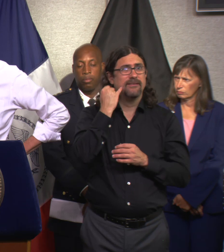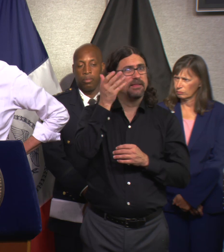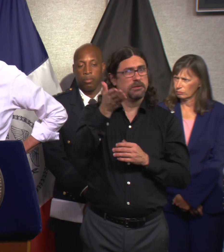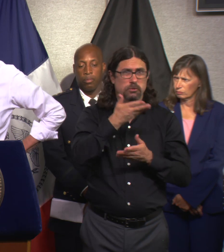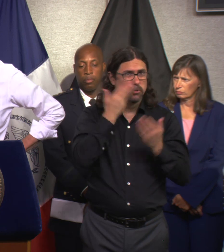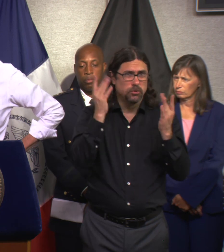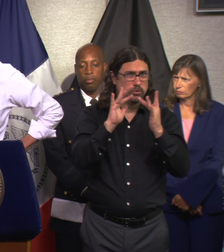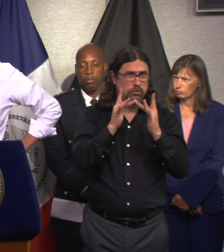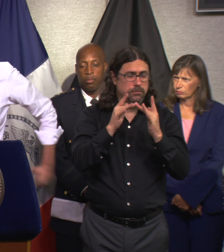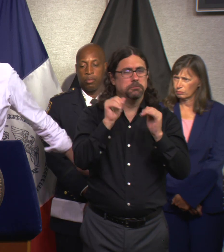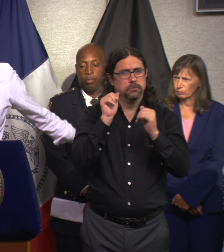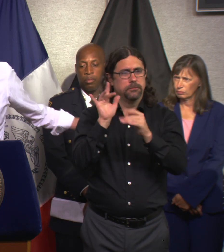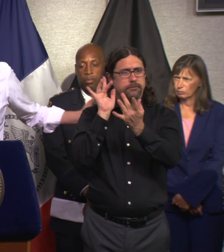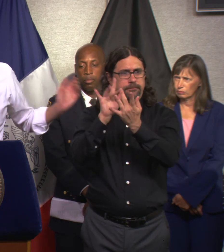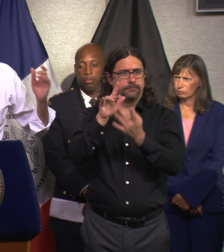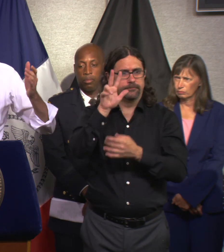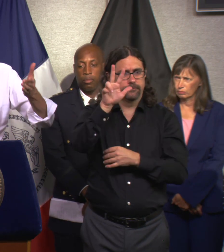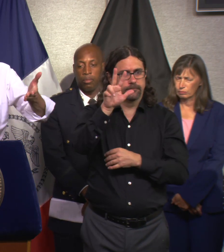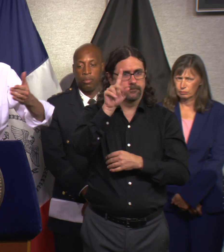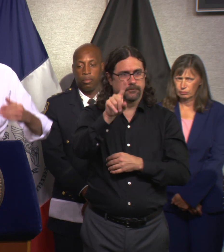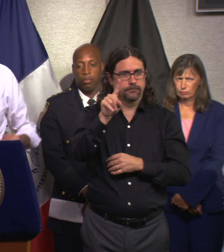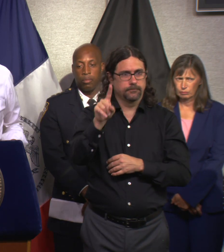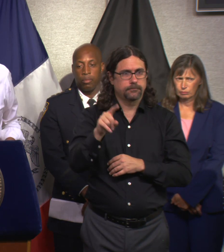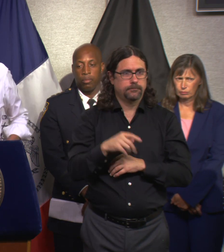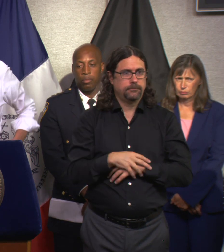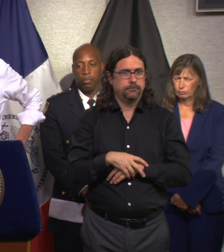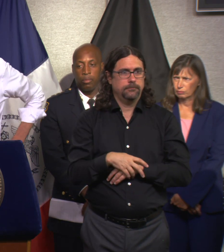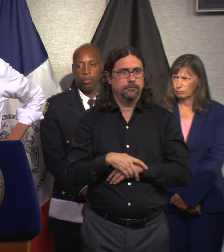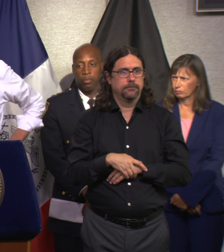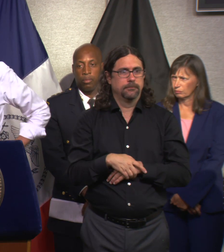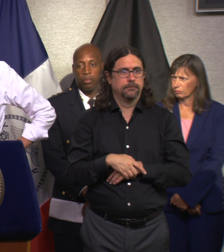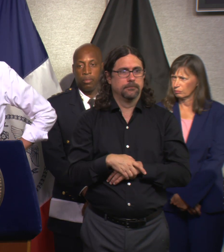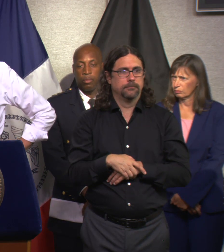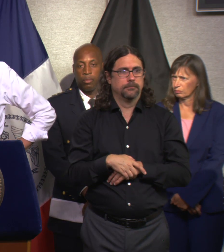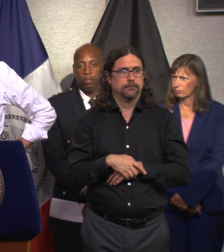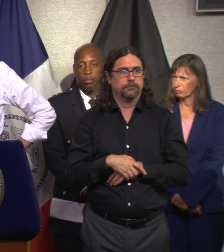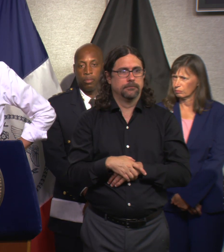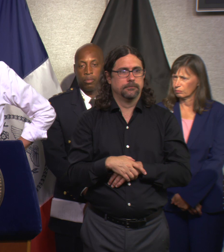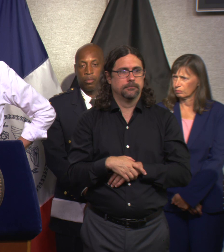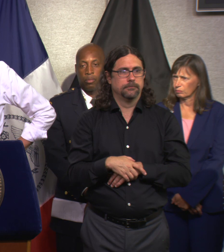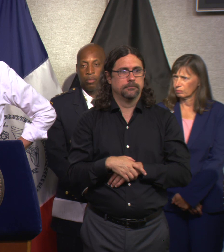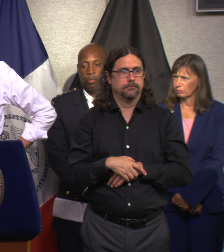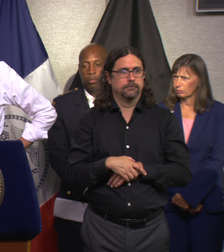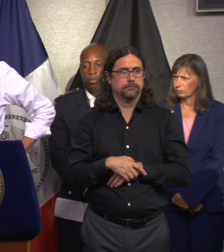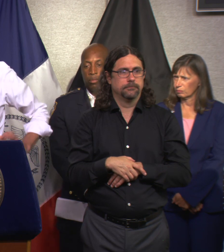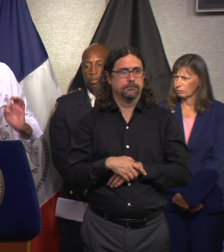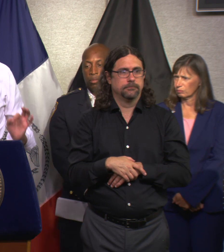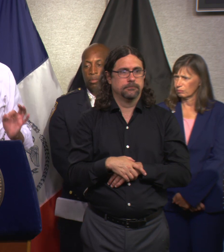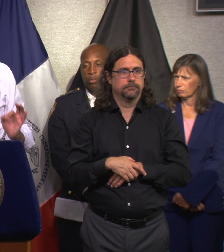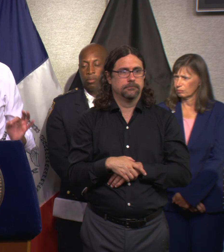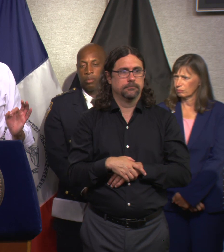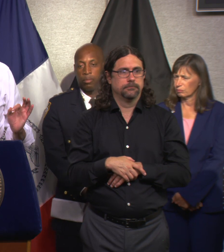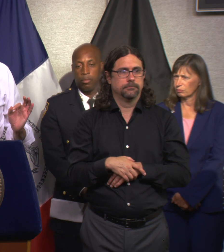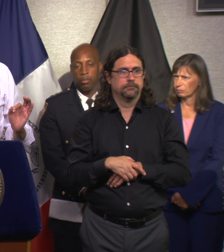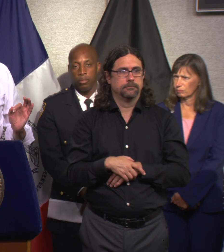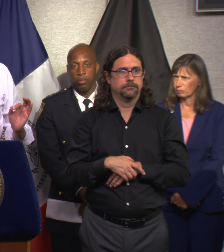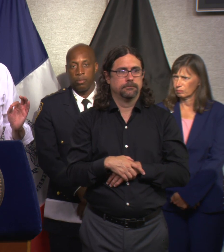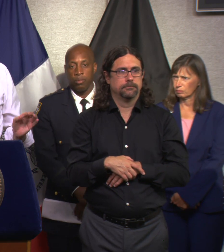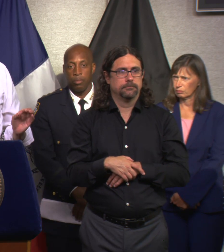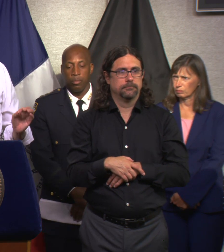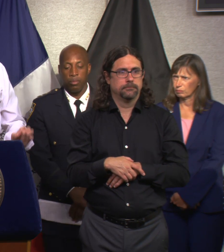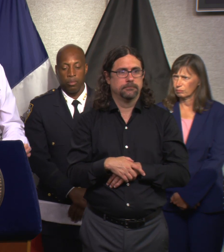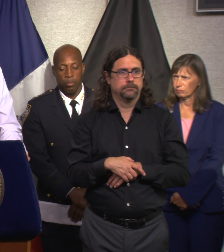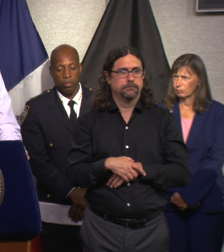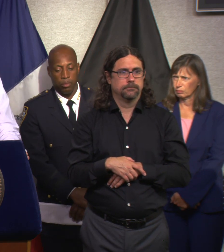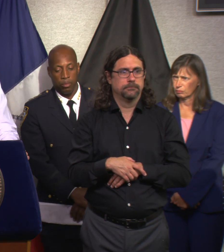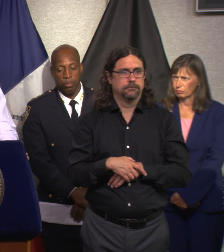someone has a nice, clear answer, otherwise we'll get it back to you in the course of the next few hours. But I want to not make it seem